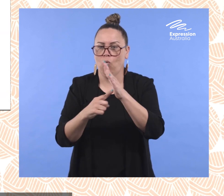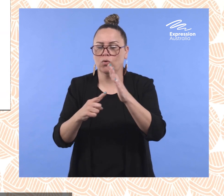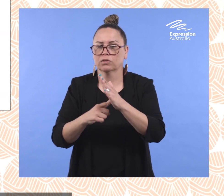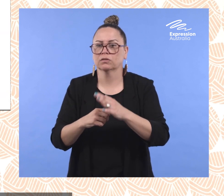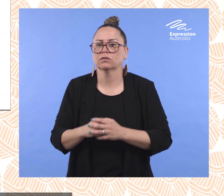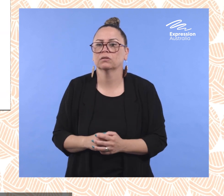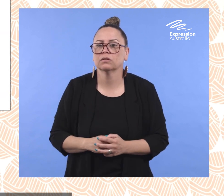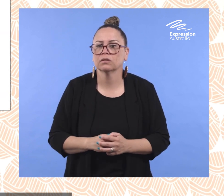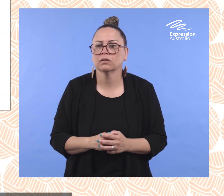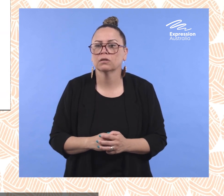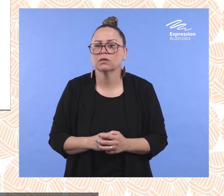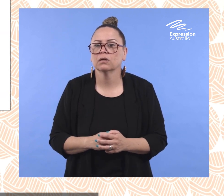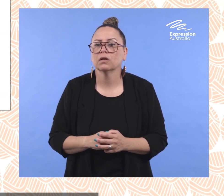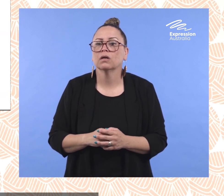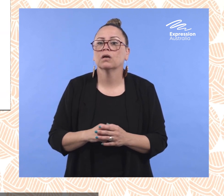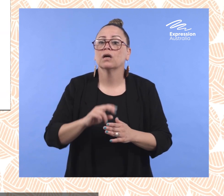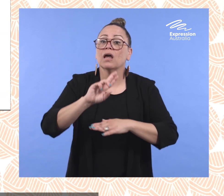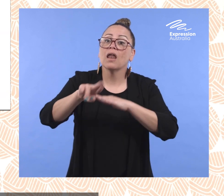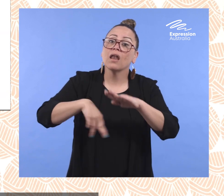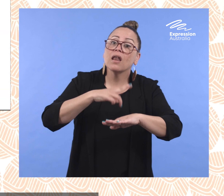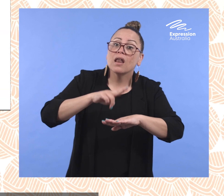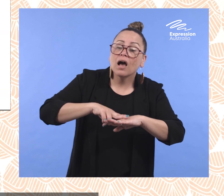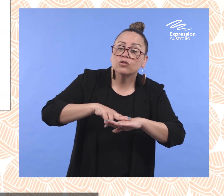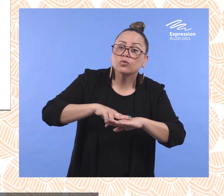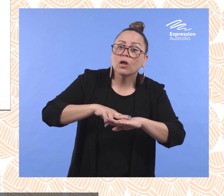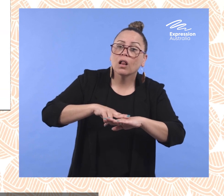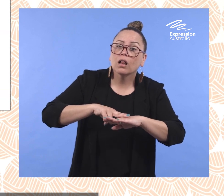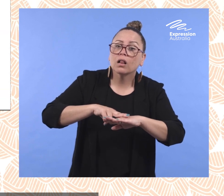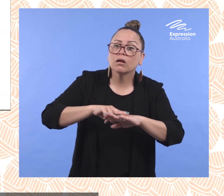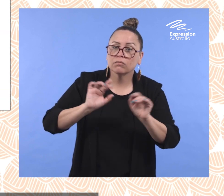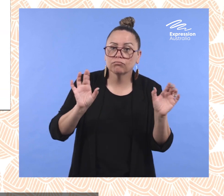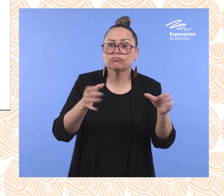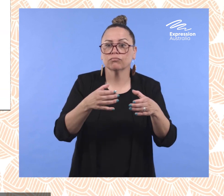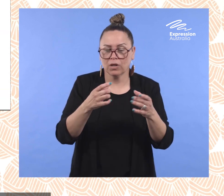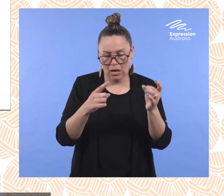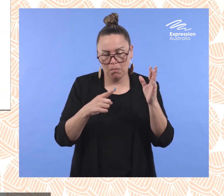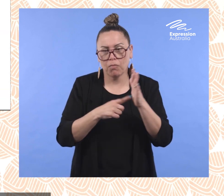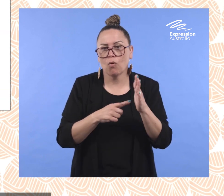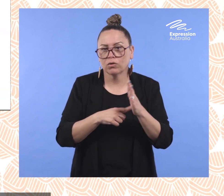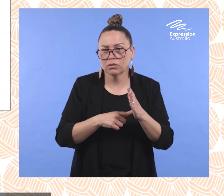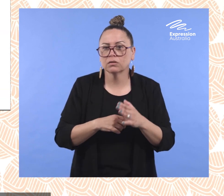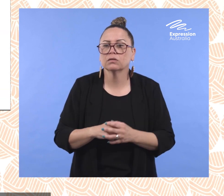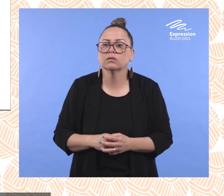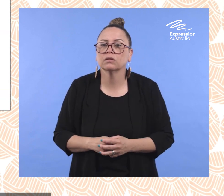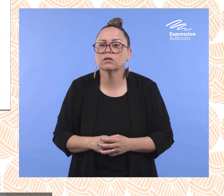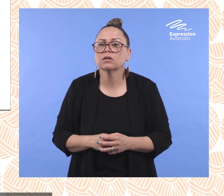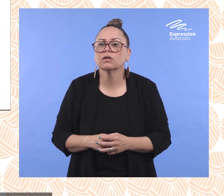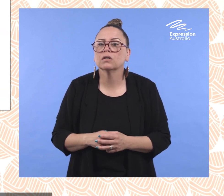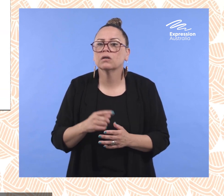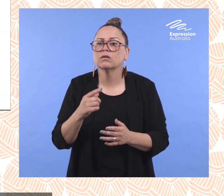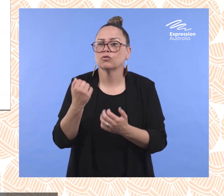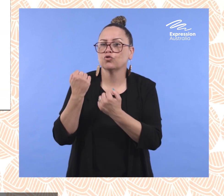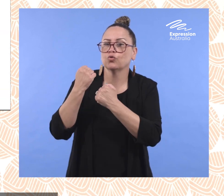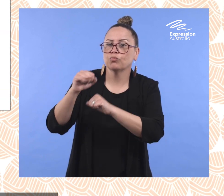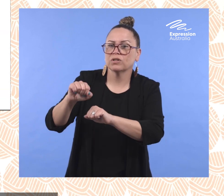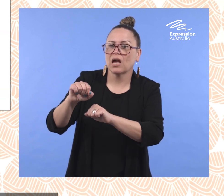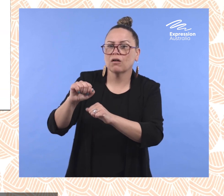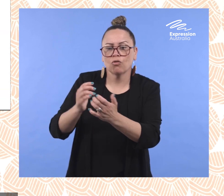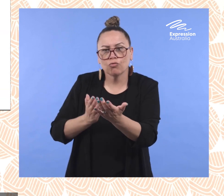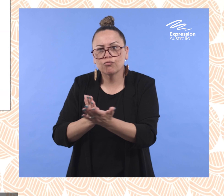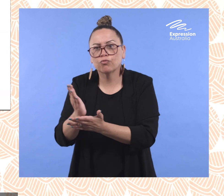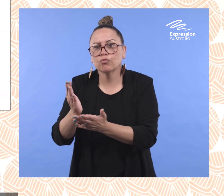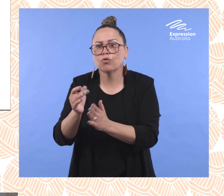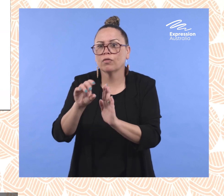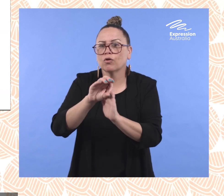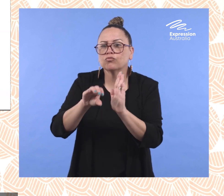believed that it was important, a national representative Indigenous body, and 87% felt that it should be protected under the Constitution.